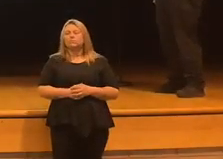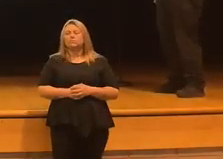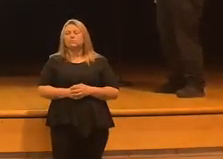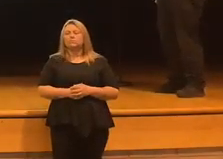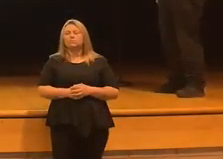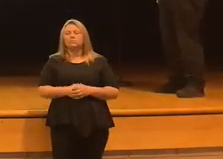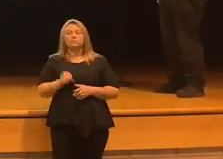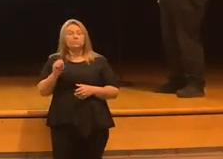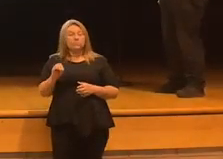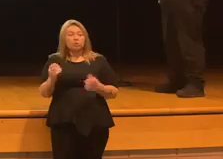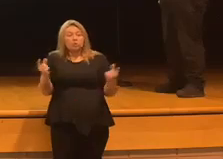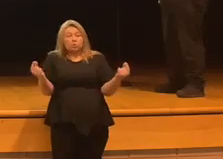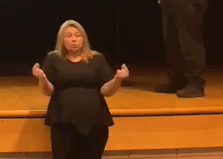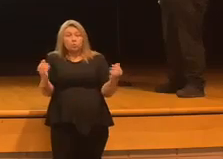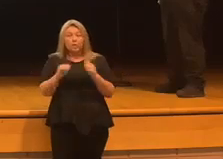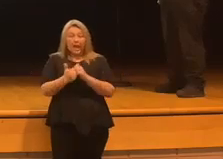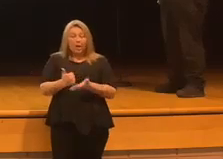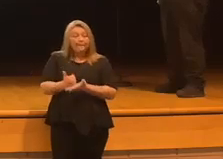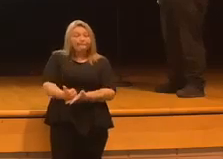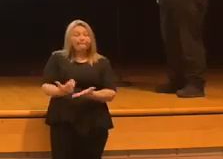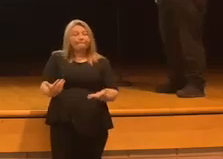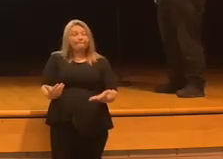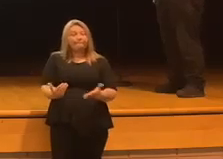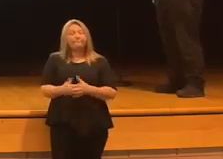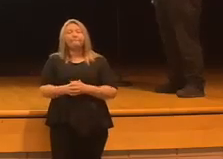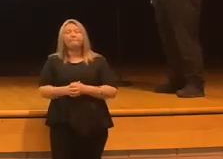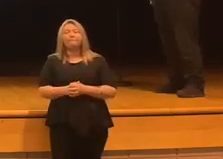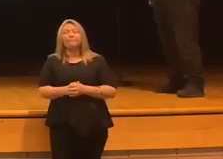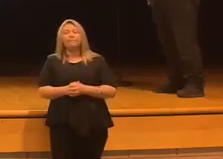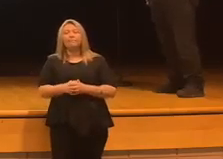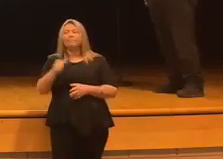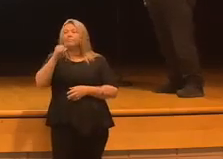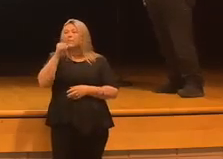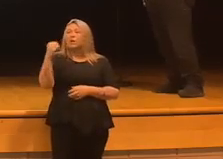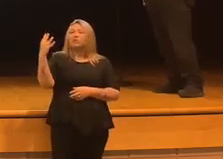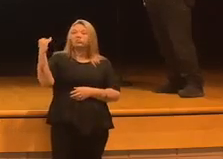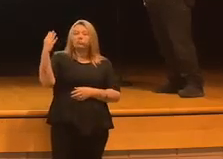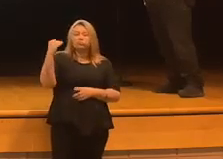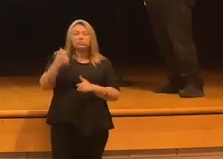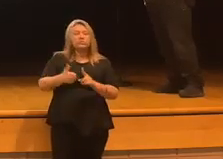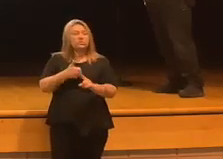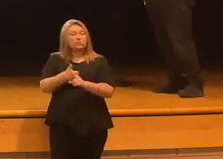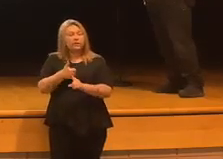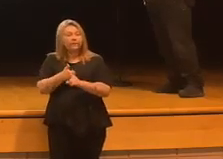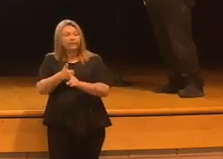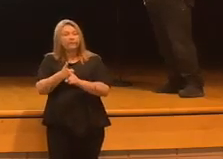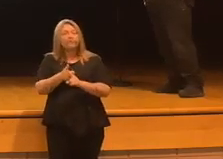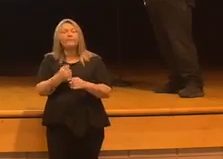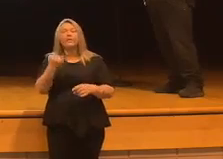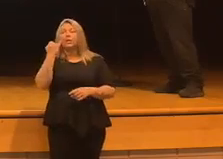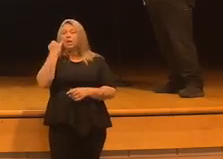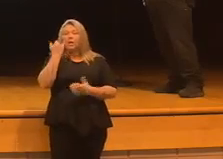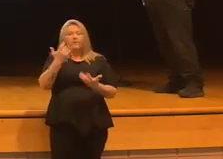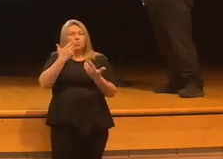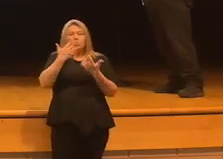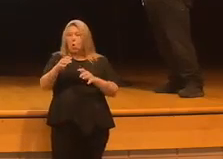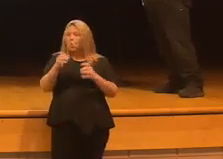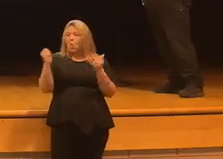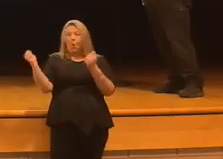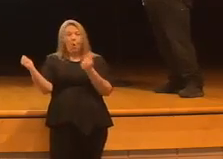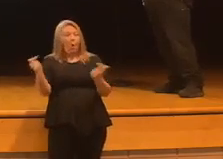So how can you help? Don't take images of yourself that you wouldn't want everyone to